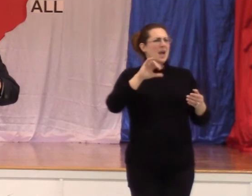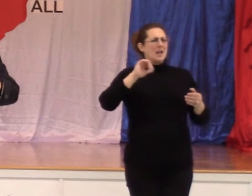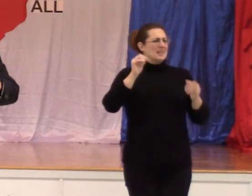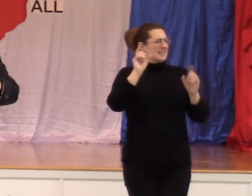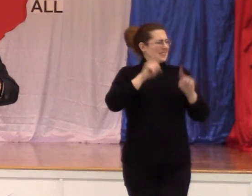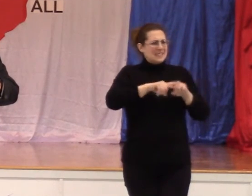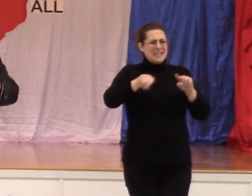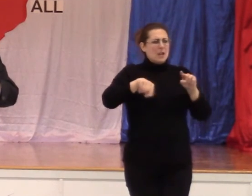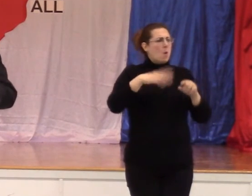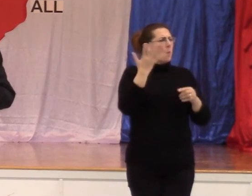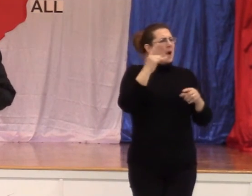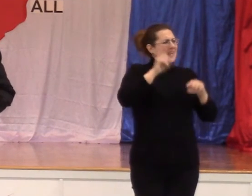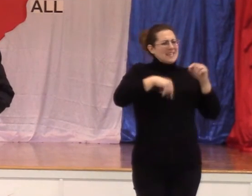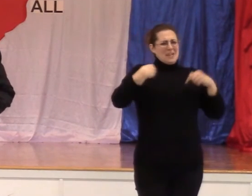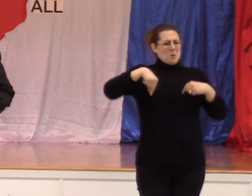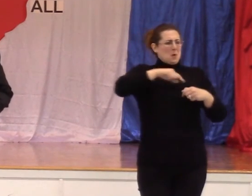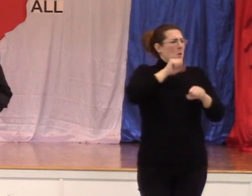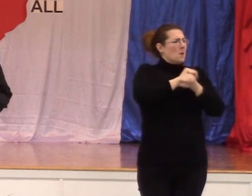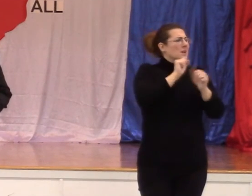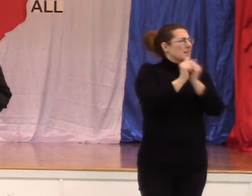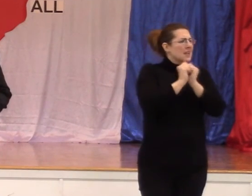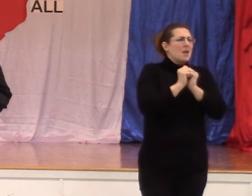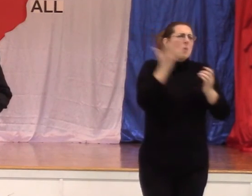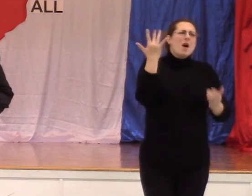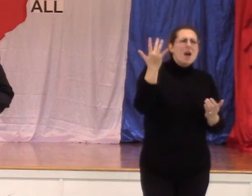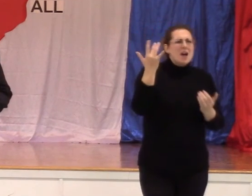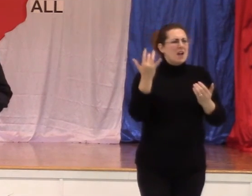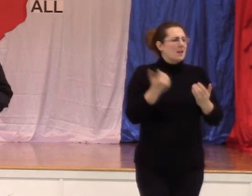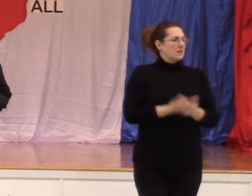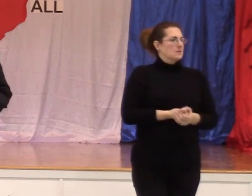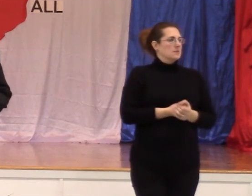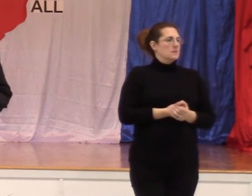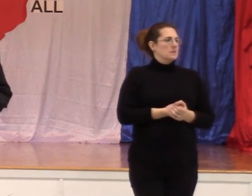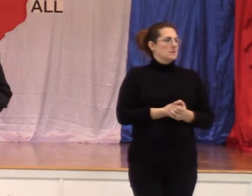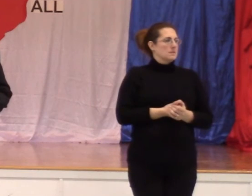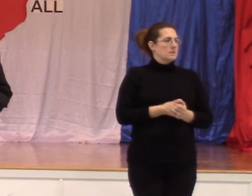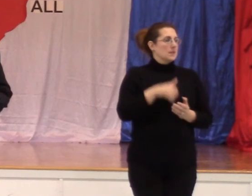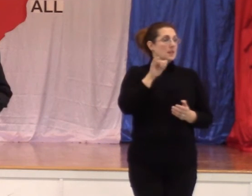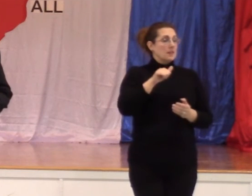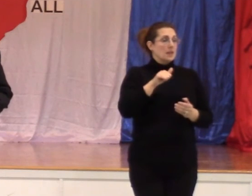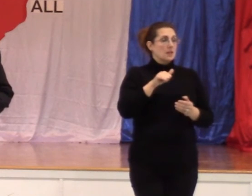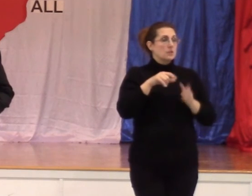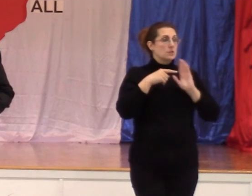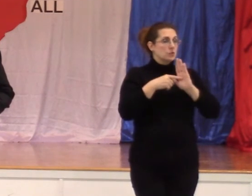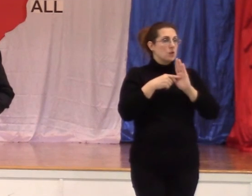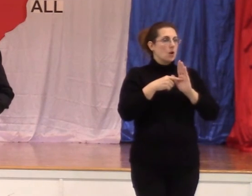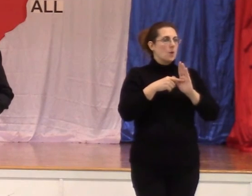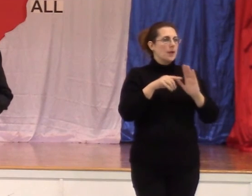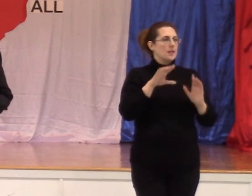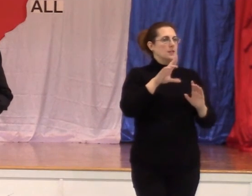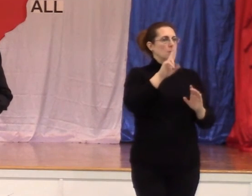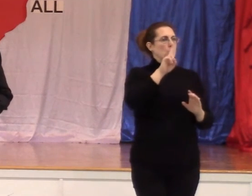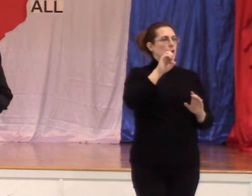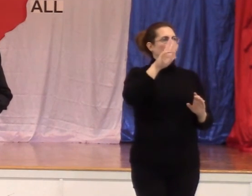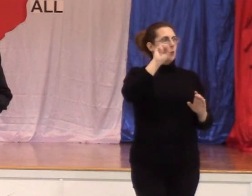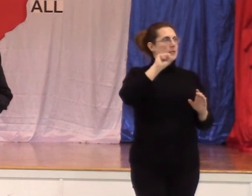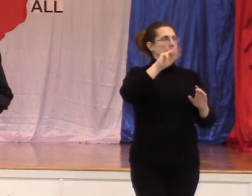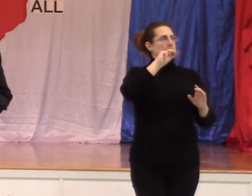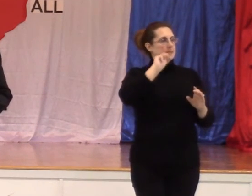get along, those kind of stuff? Yeah, that of course then plays out in unionism and